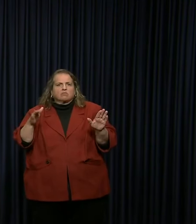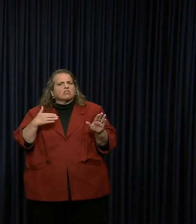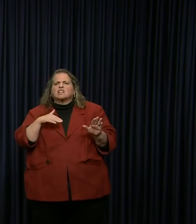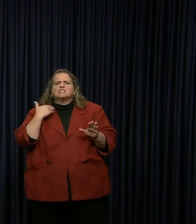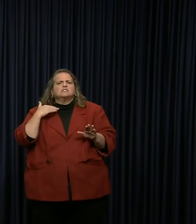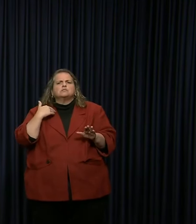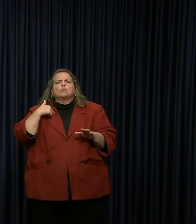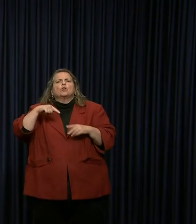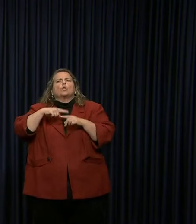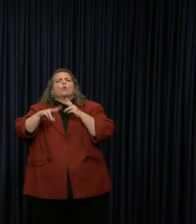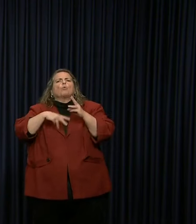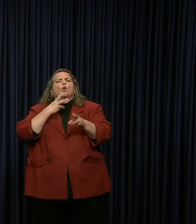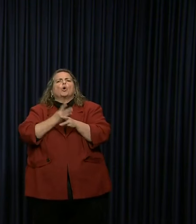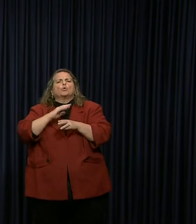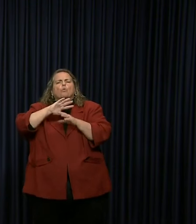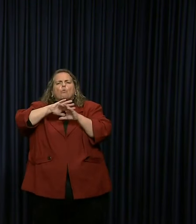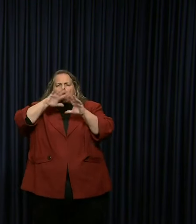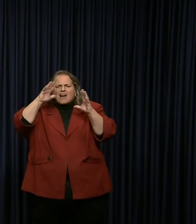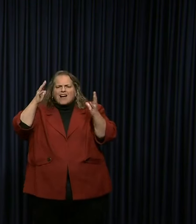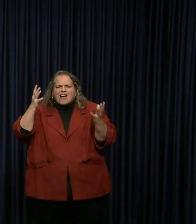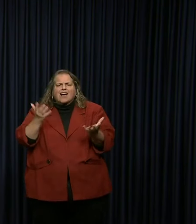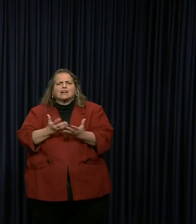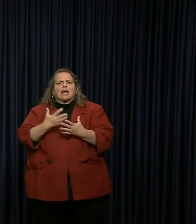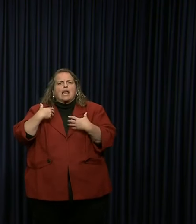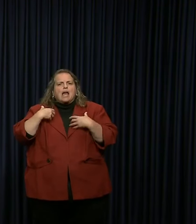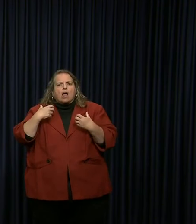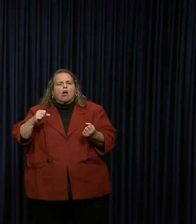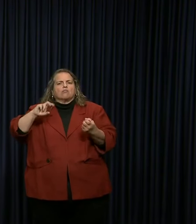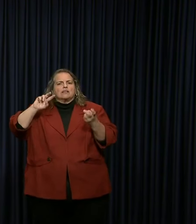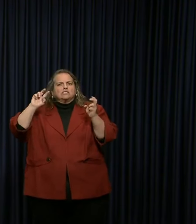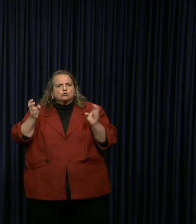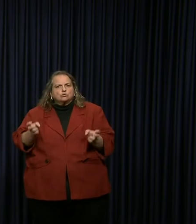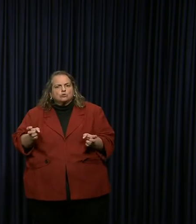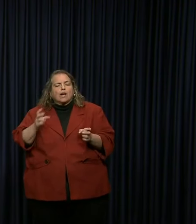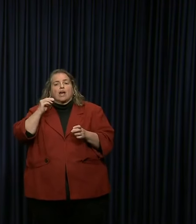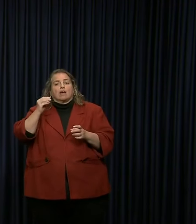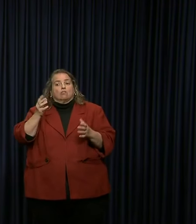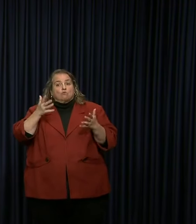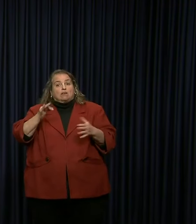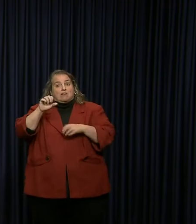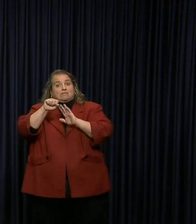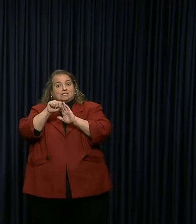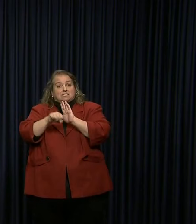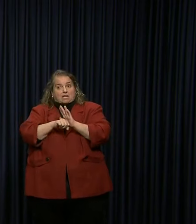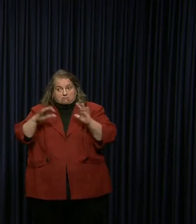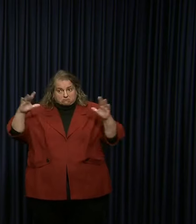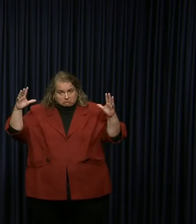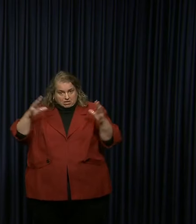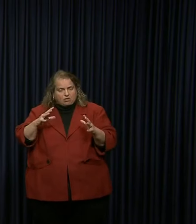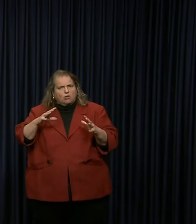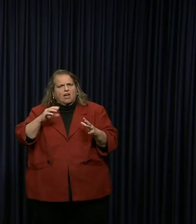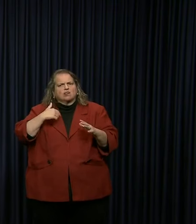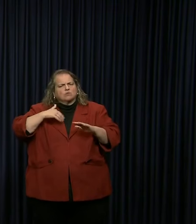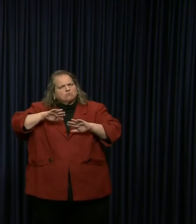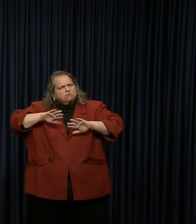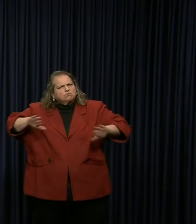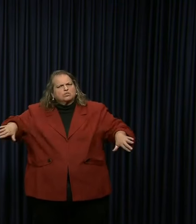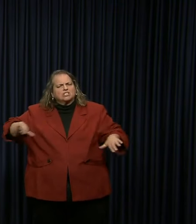in a worldwide health pandemic, and the rest of this state has come together, that have pushed our divisions aside, and I